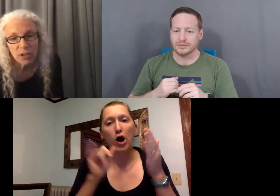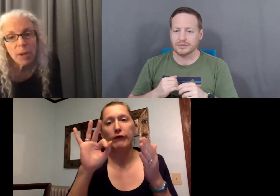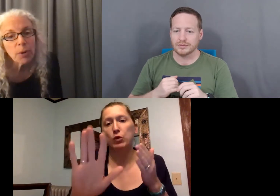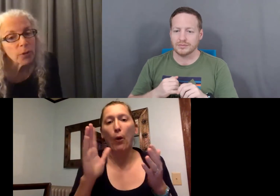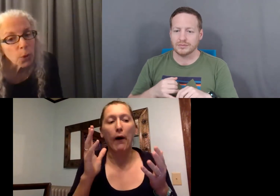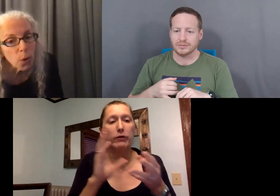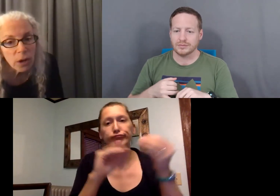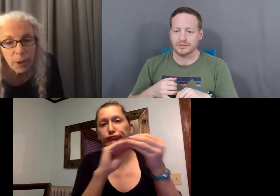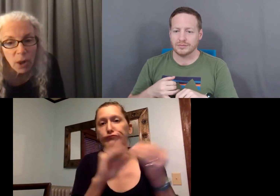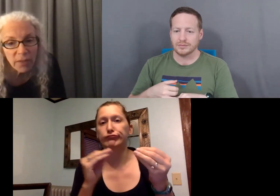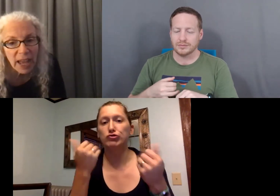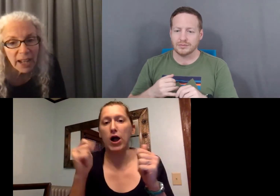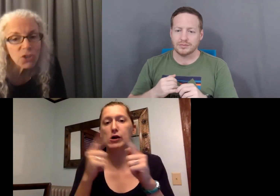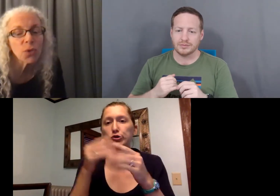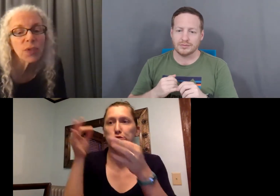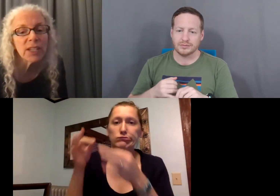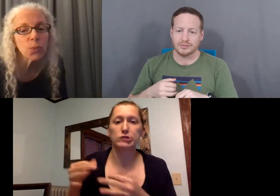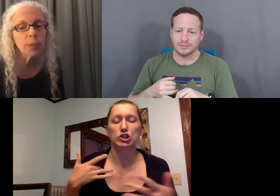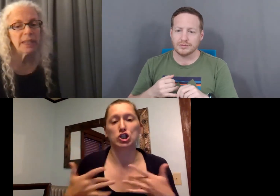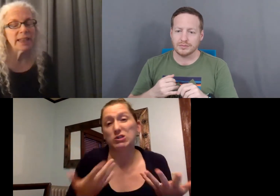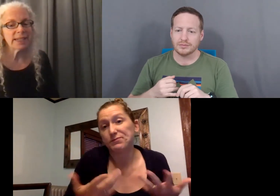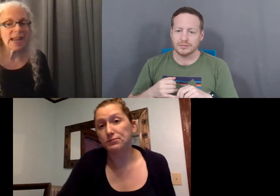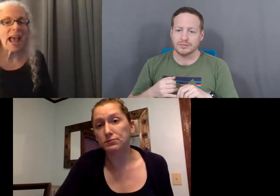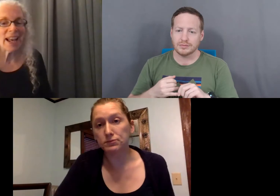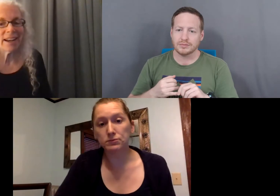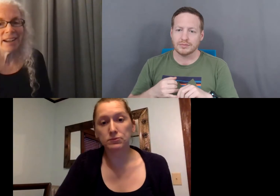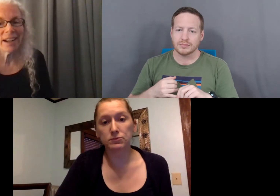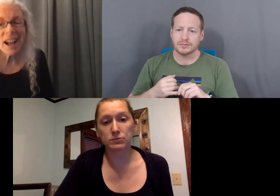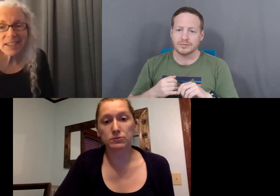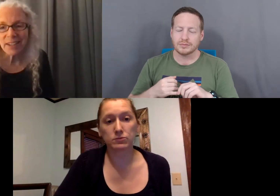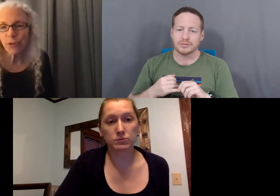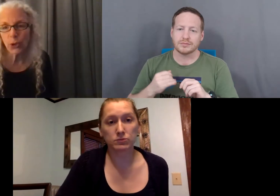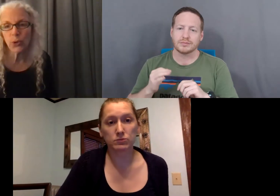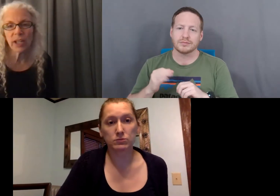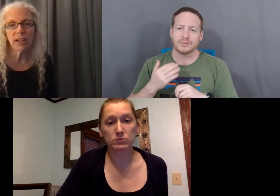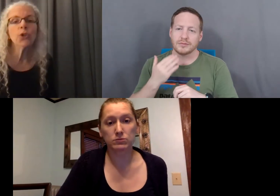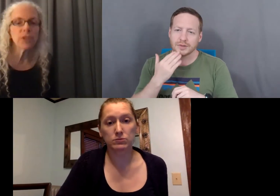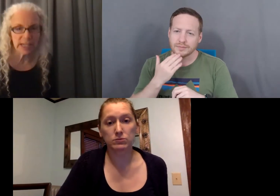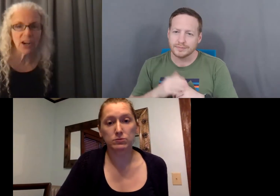number for the quorum and all of that. So these would be things to add content for you to use as an